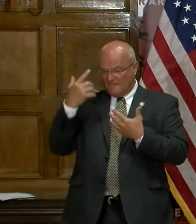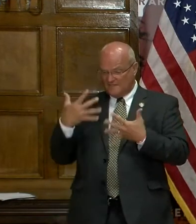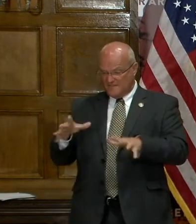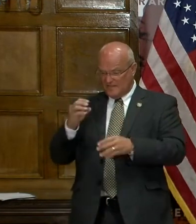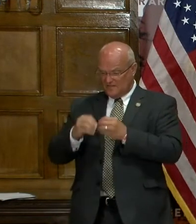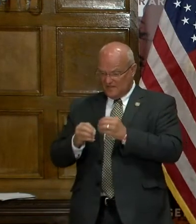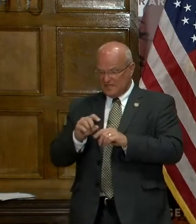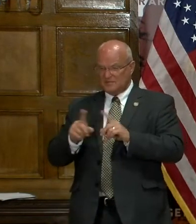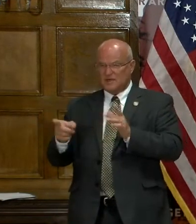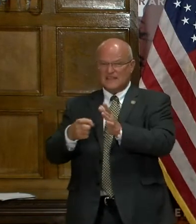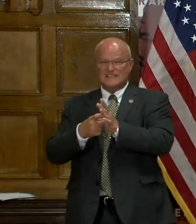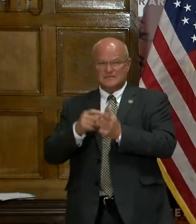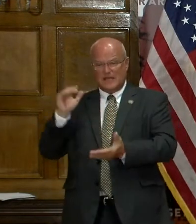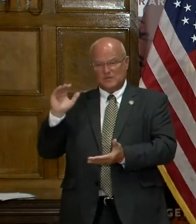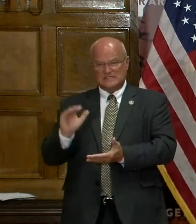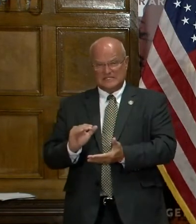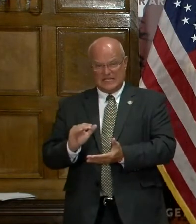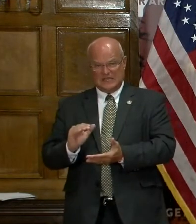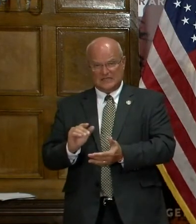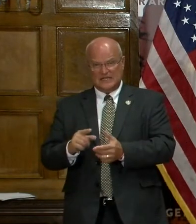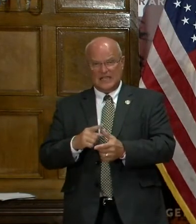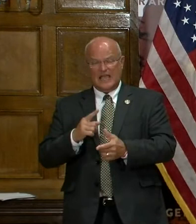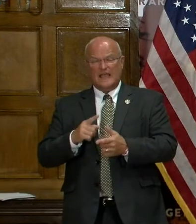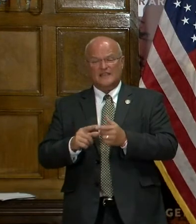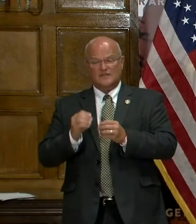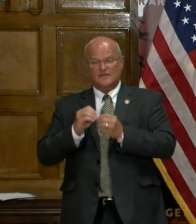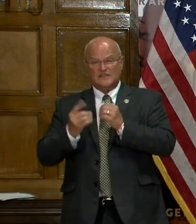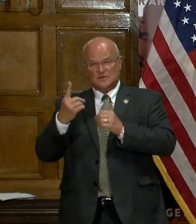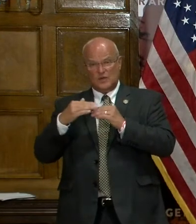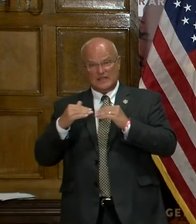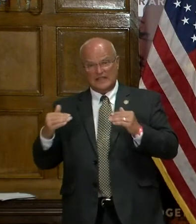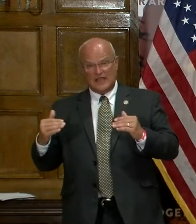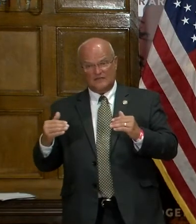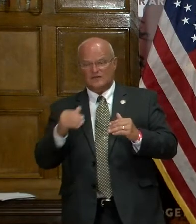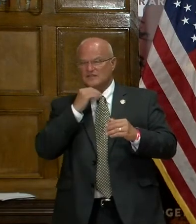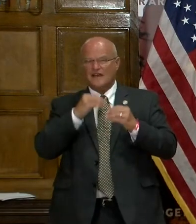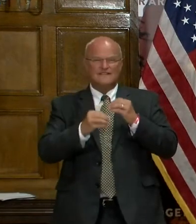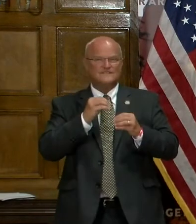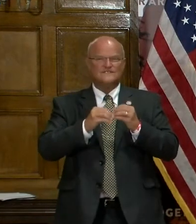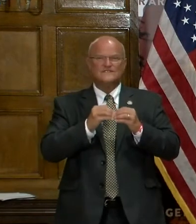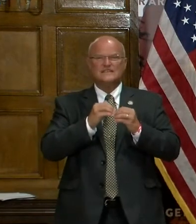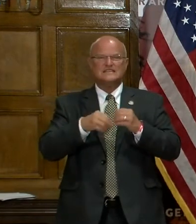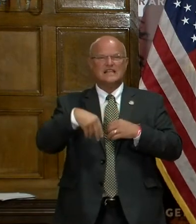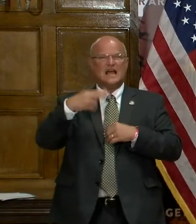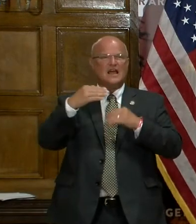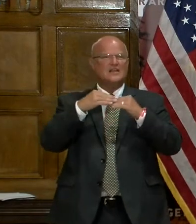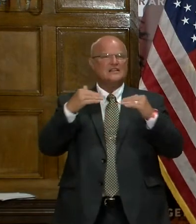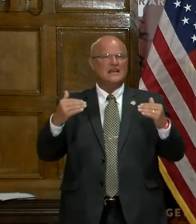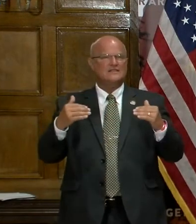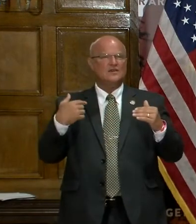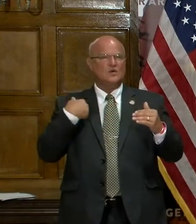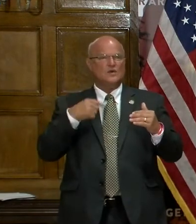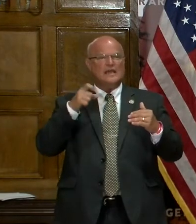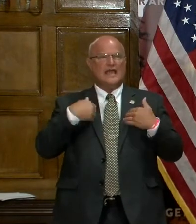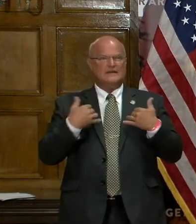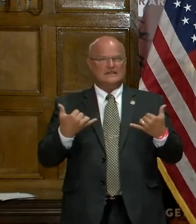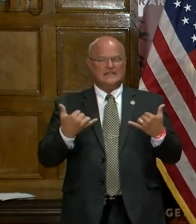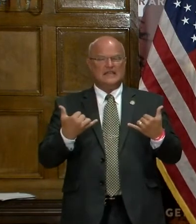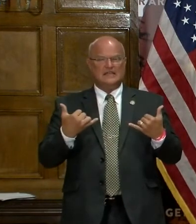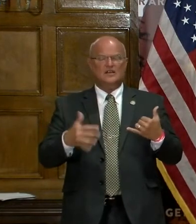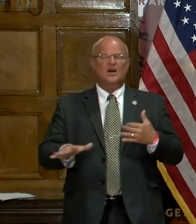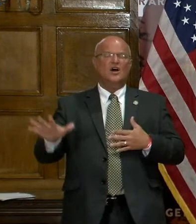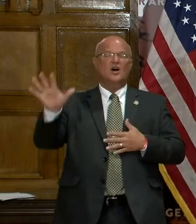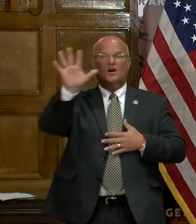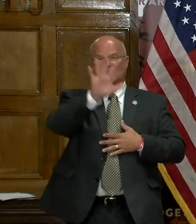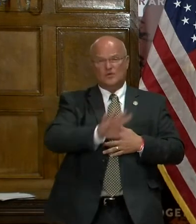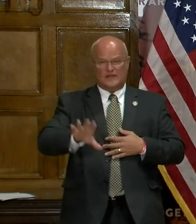was whenever the demand was down. And it was fixed at one level. It wasn't fixed at a higher level that we have today across the